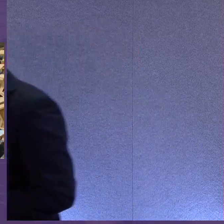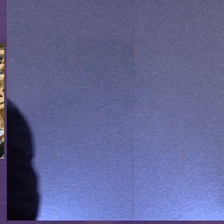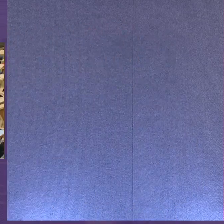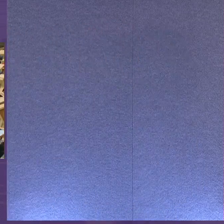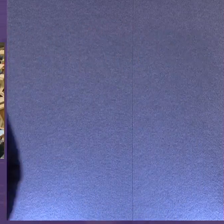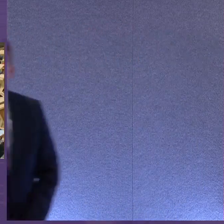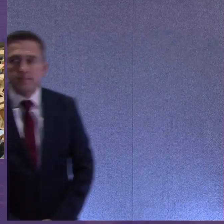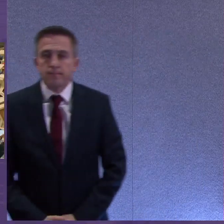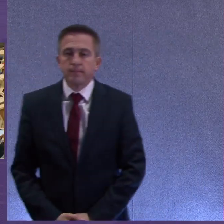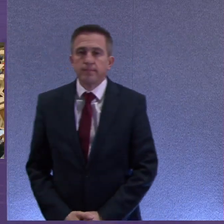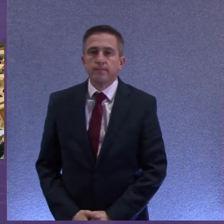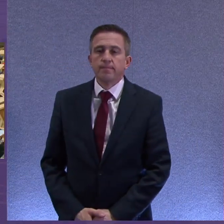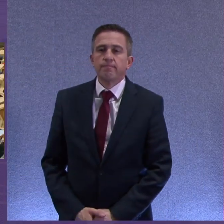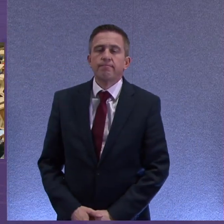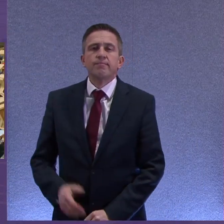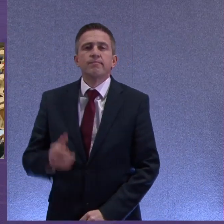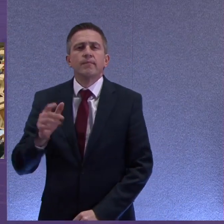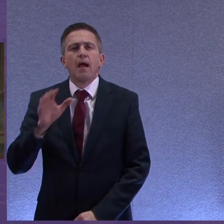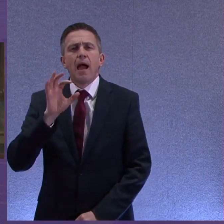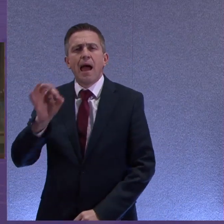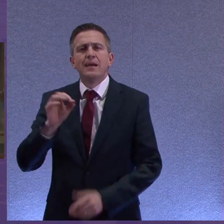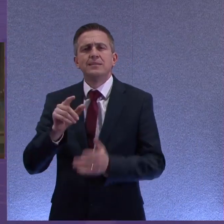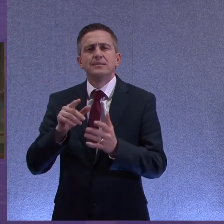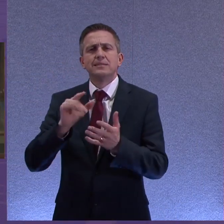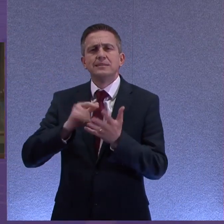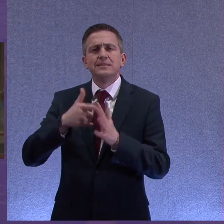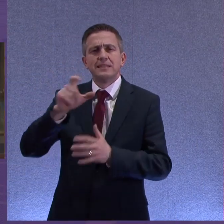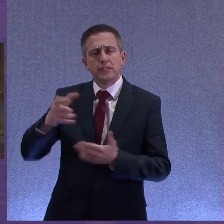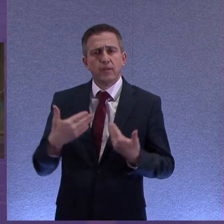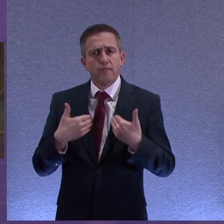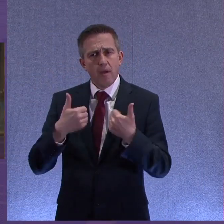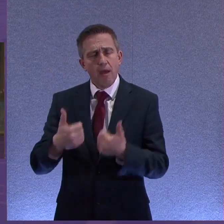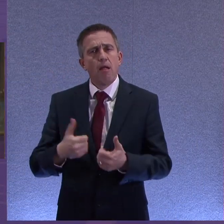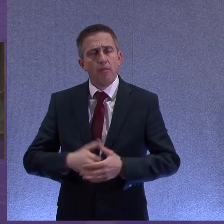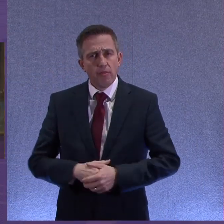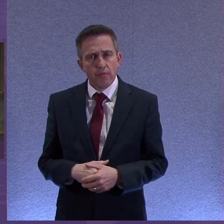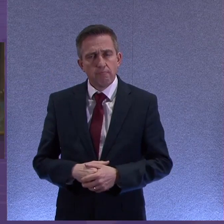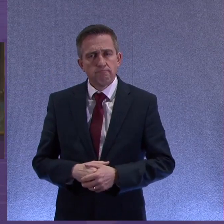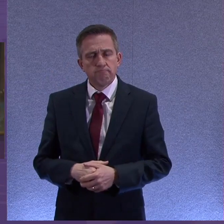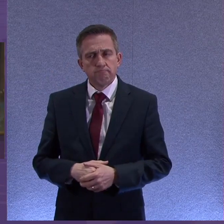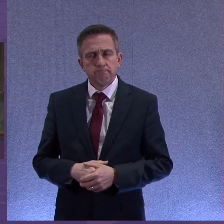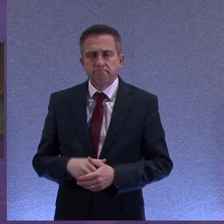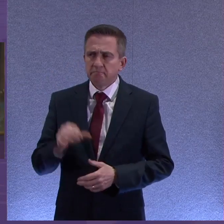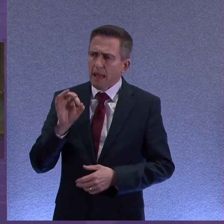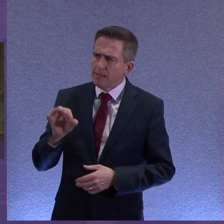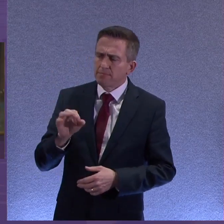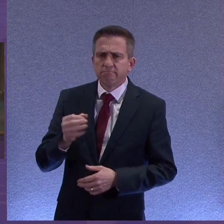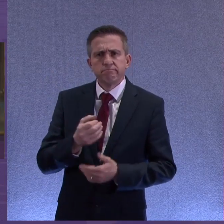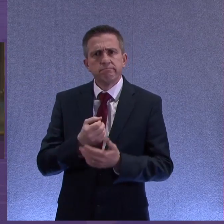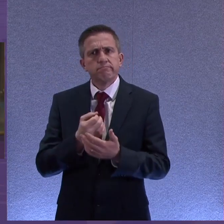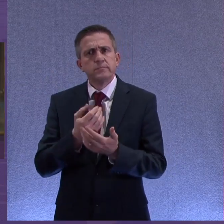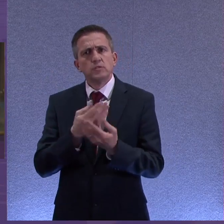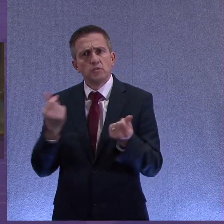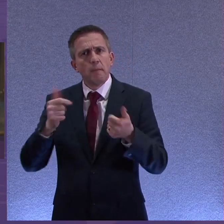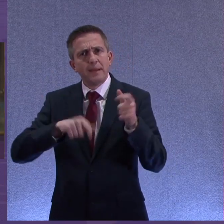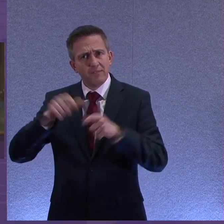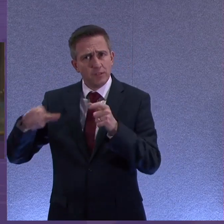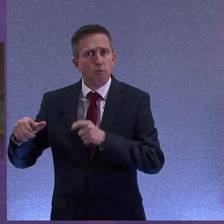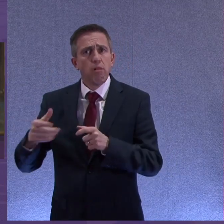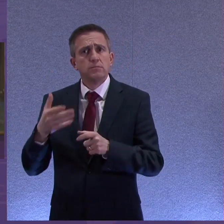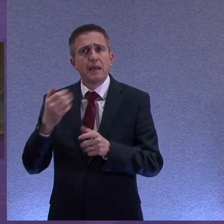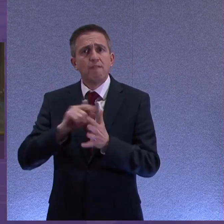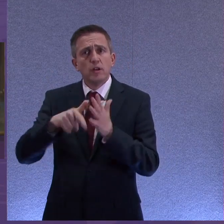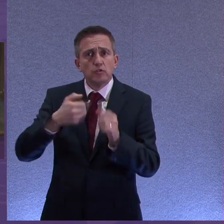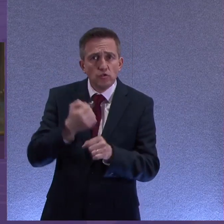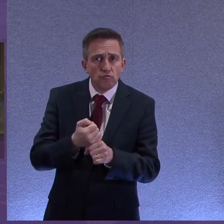Presiding Officer. My question is for the Cabinet Secretary for Health. There are individuals with addiction issues who, up until this moment, have